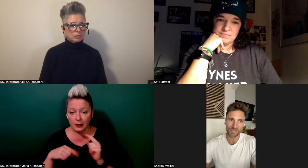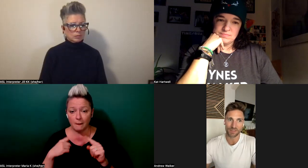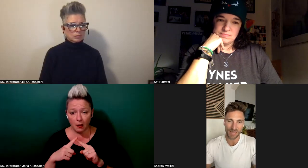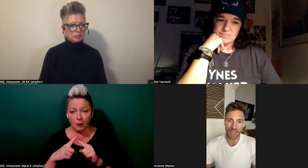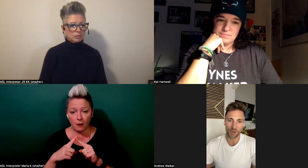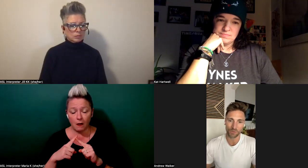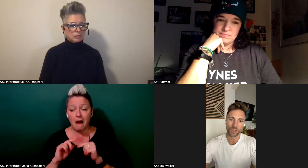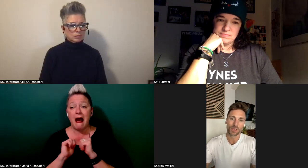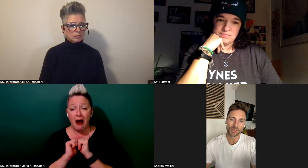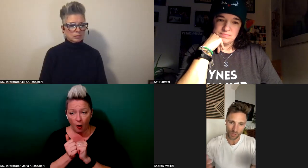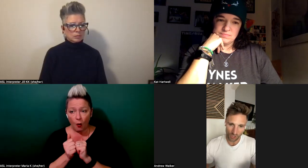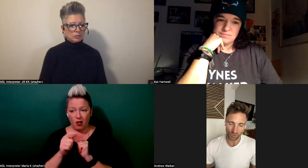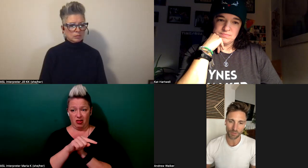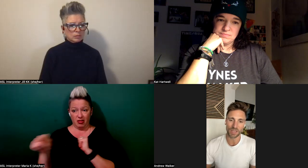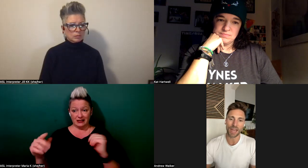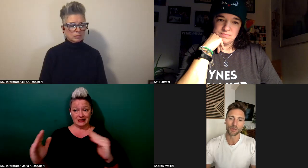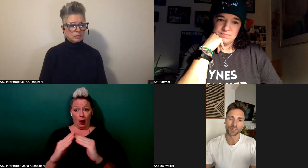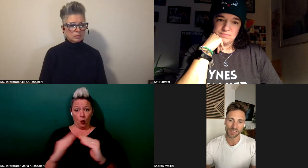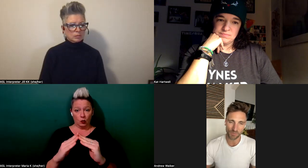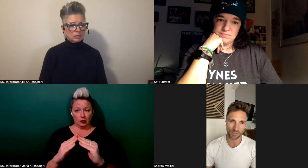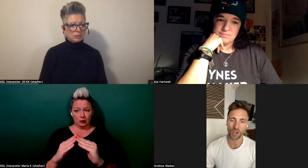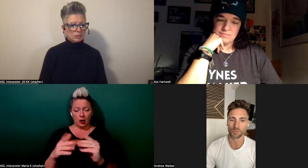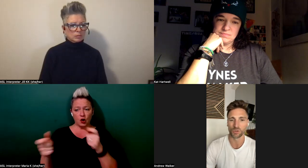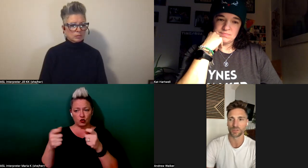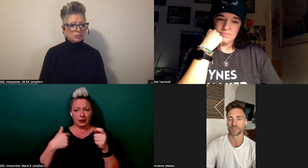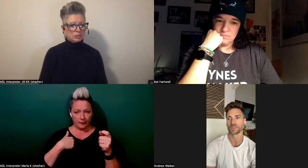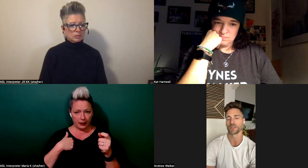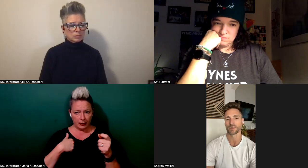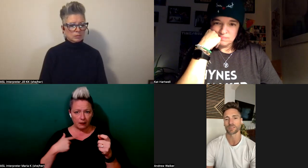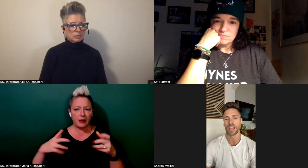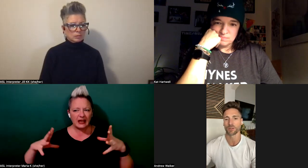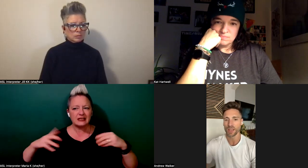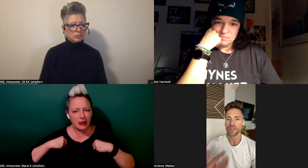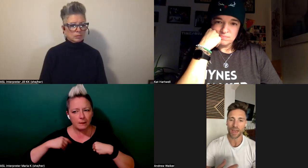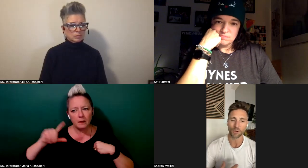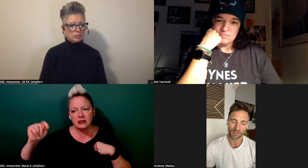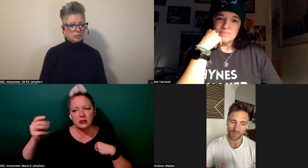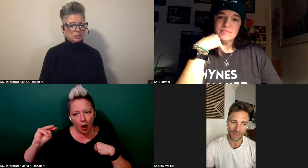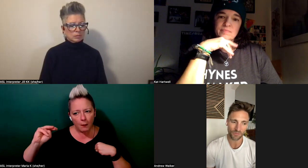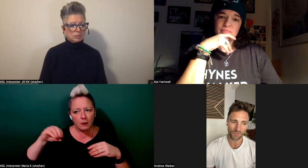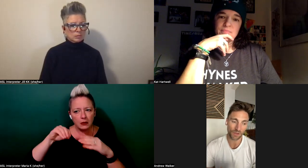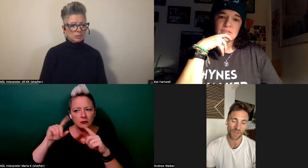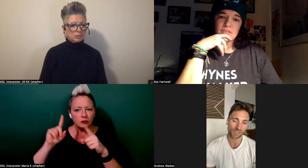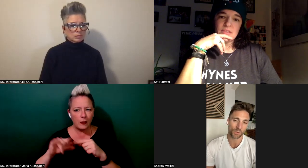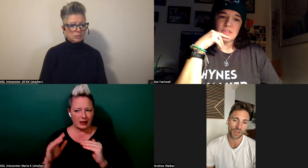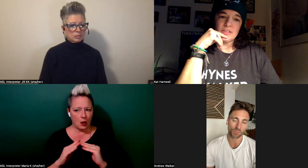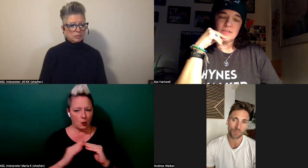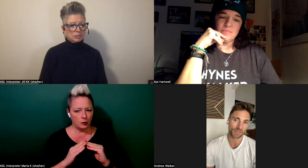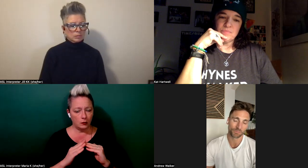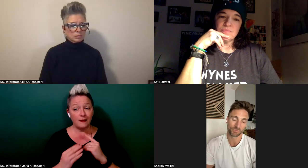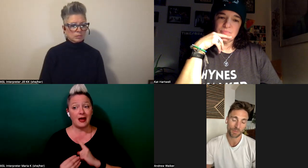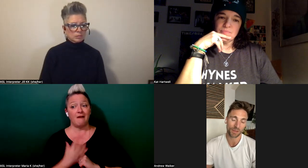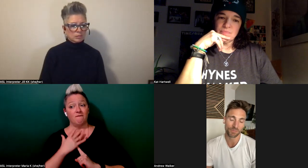the rest of the town started treating me, and how they're accepting Tom Schultz into the town, how that affects the way that I